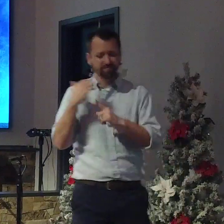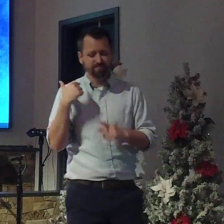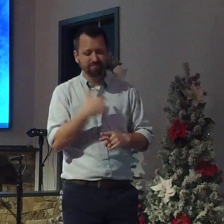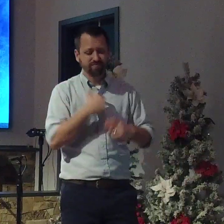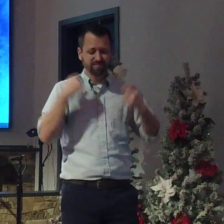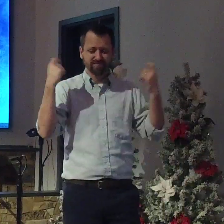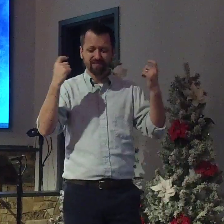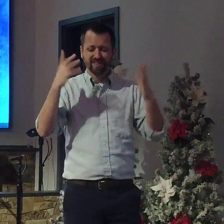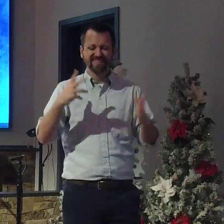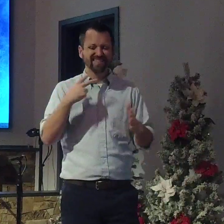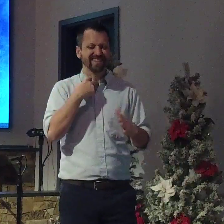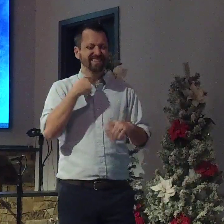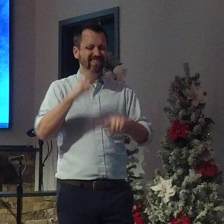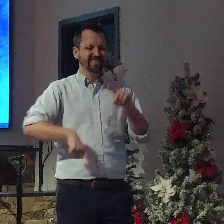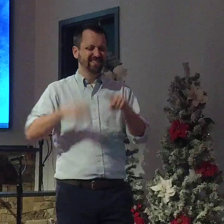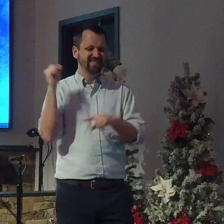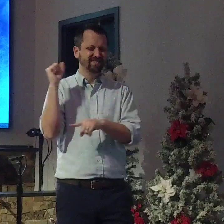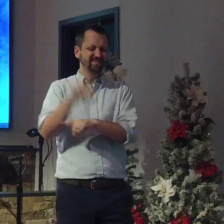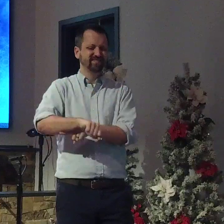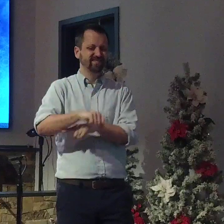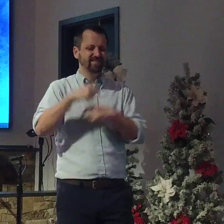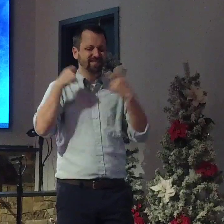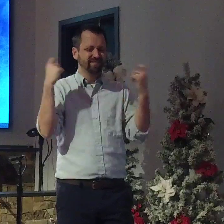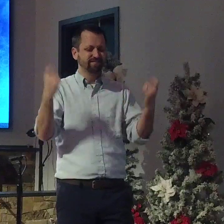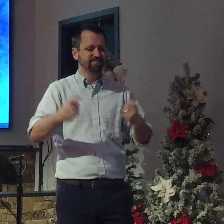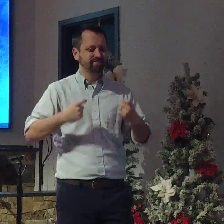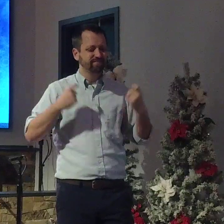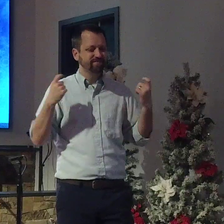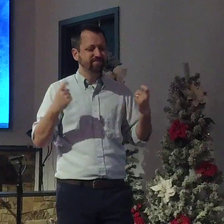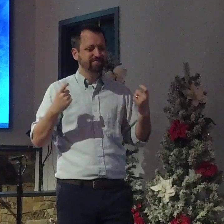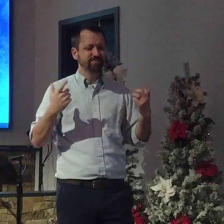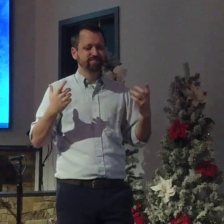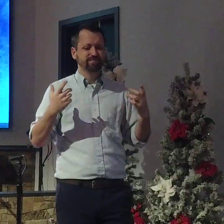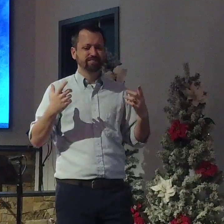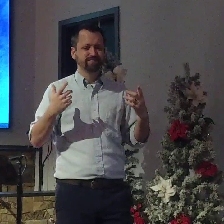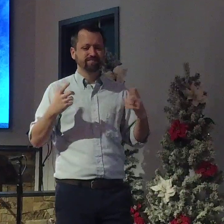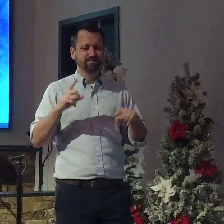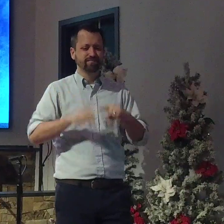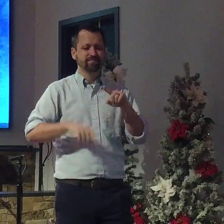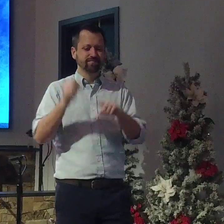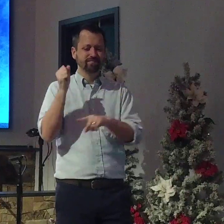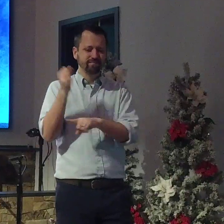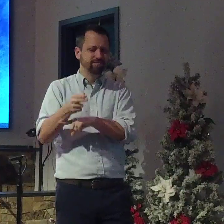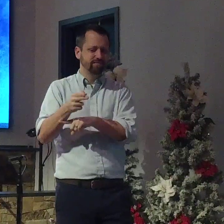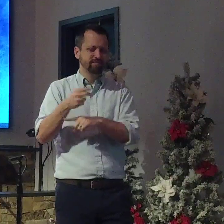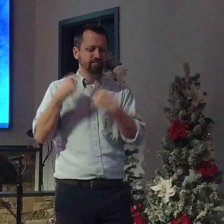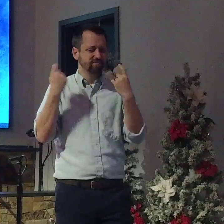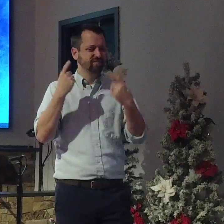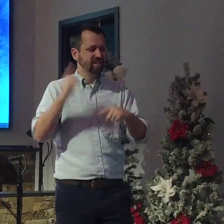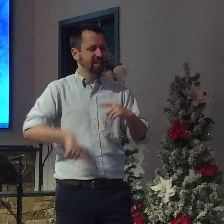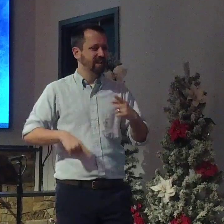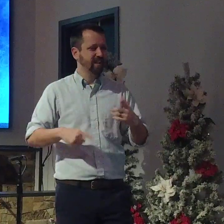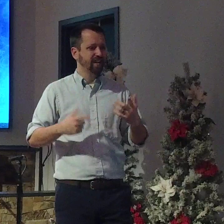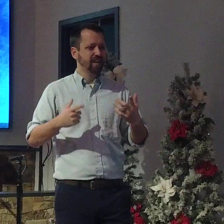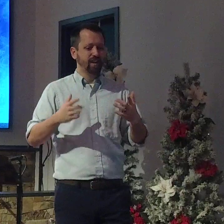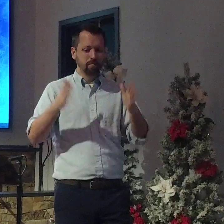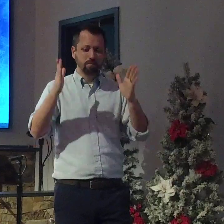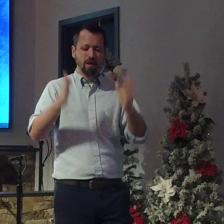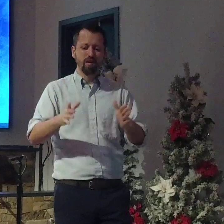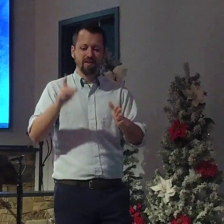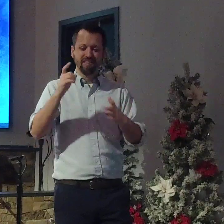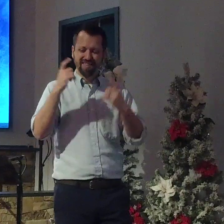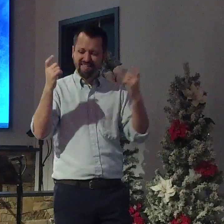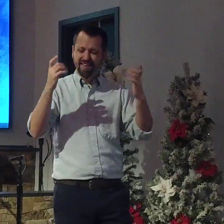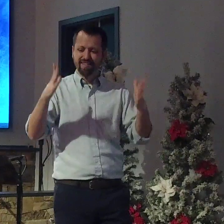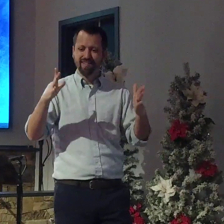The mirror reveals the problem. And I see what the problem is. And that's what